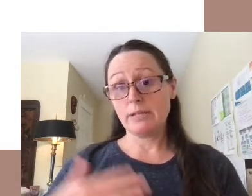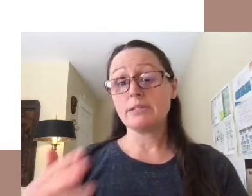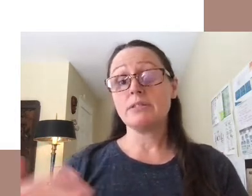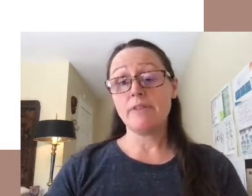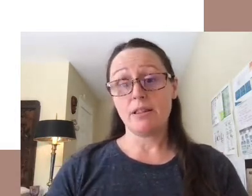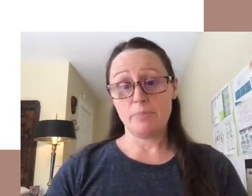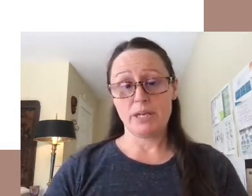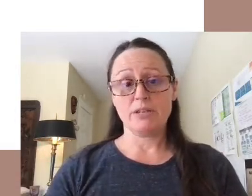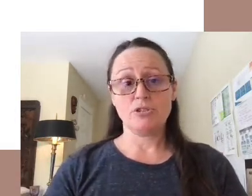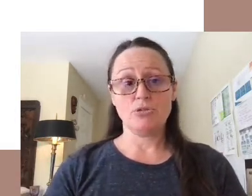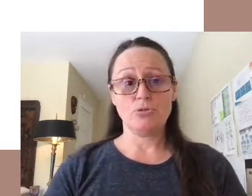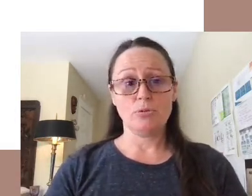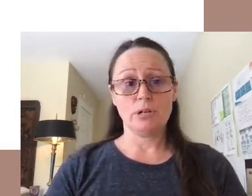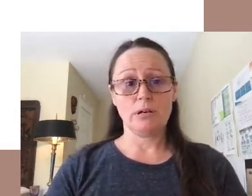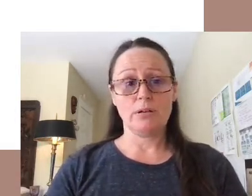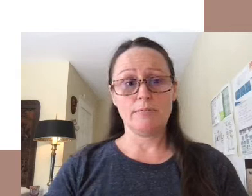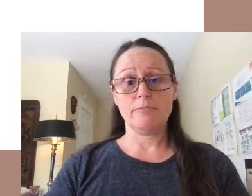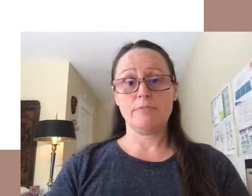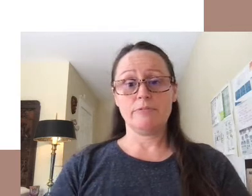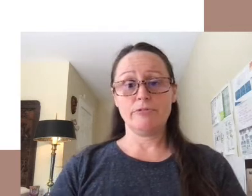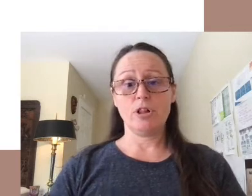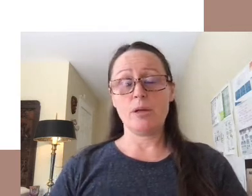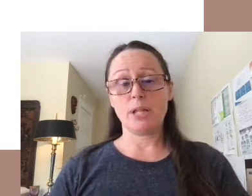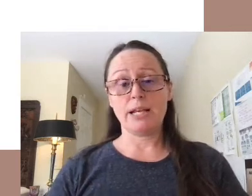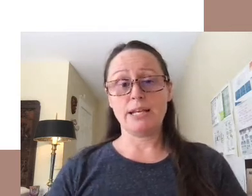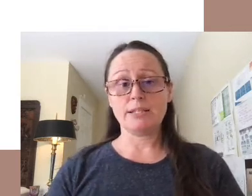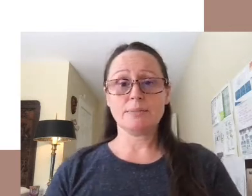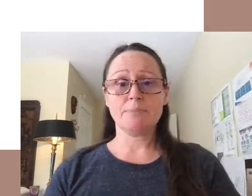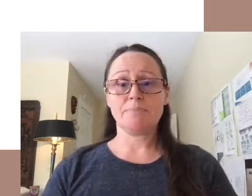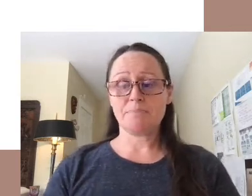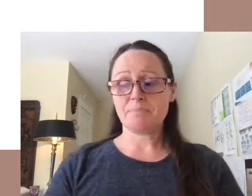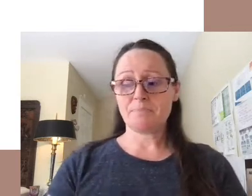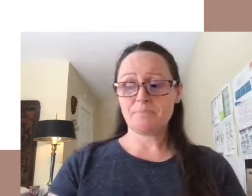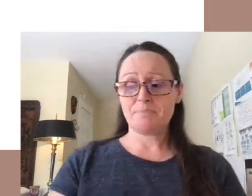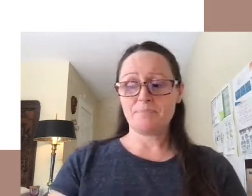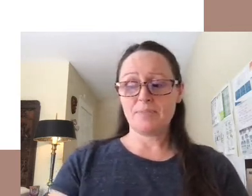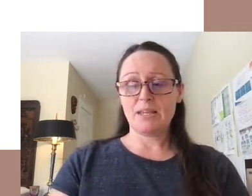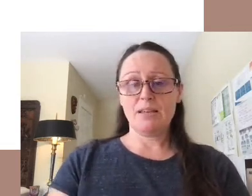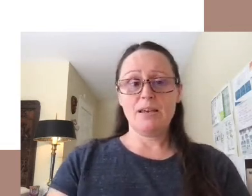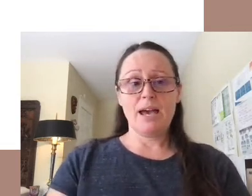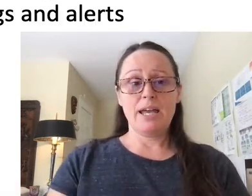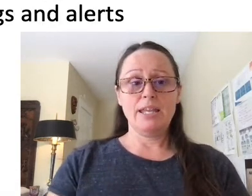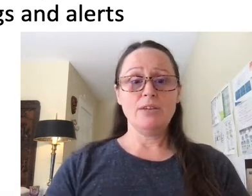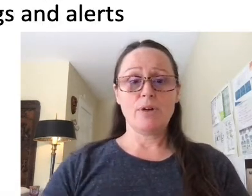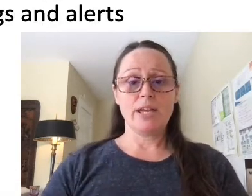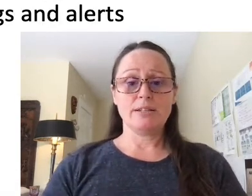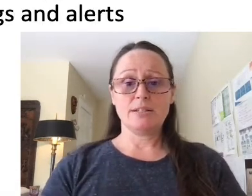it's developing into full-on blindness. At any rate, to